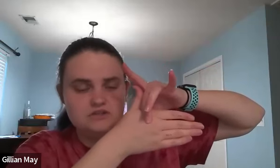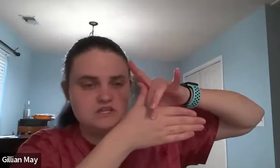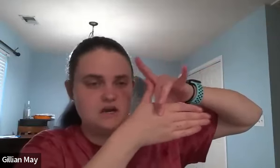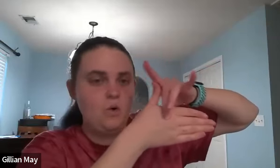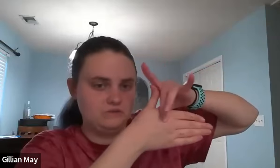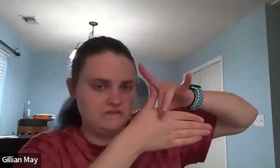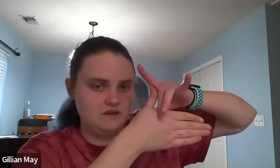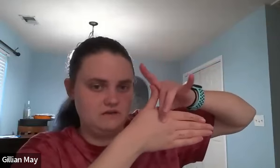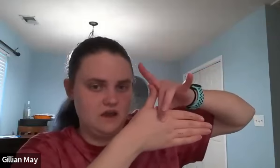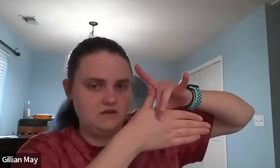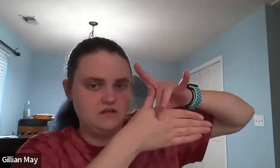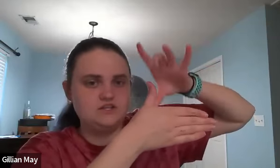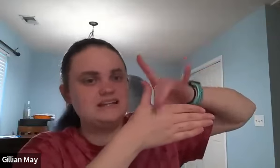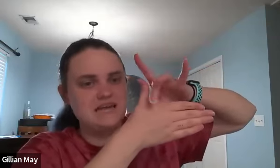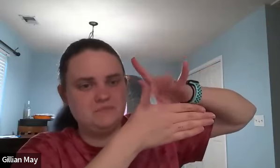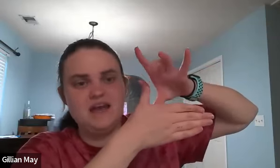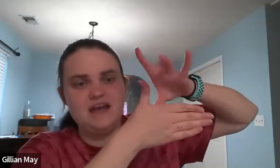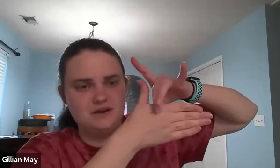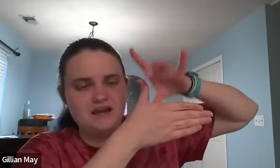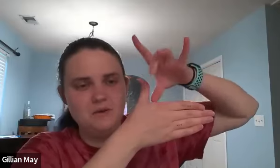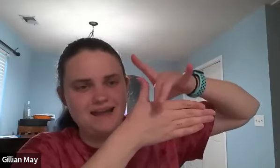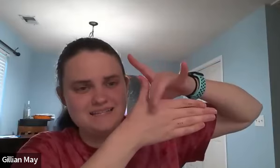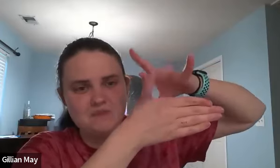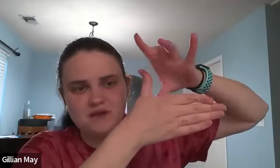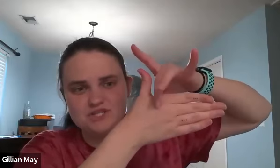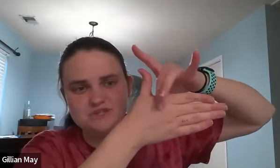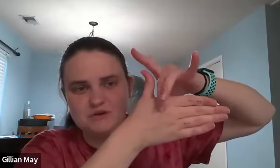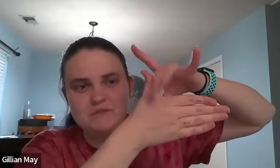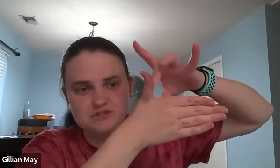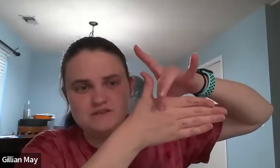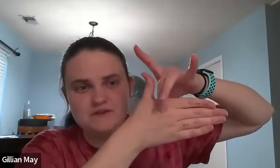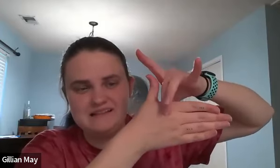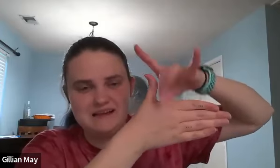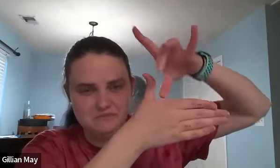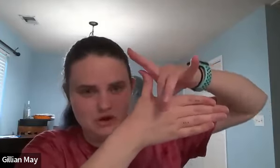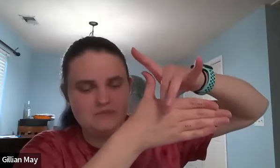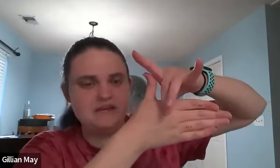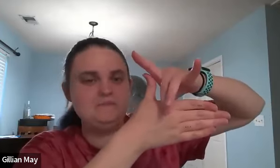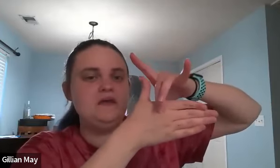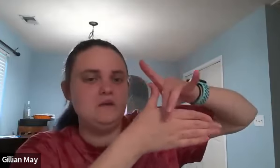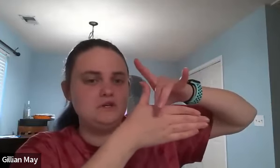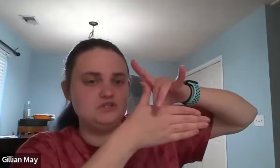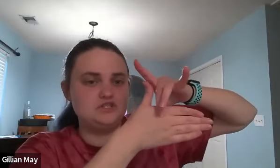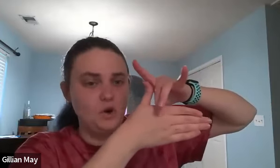just kind of hold it there. Yeah. So you're not tapping. Yeah. Sorry. I know I tapped. That was just me showing the motion of I'm grabbing it, but you're just going to